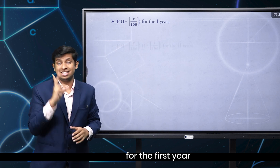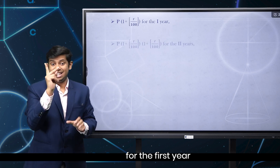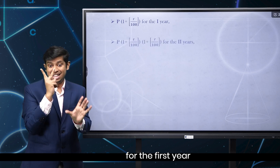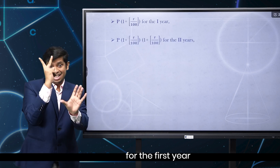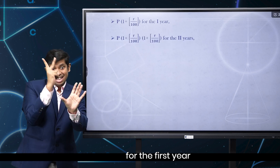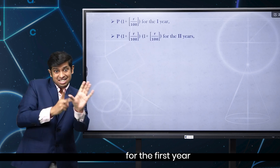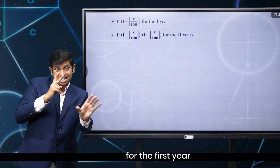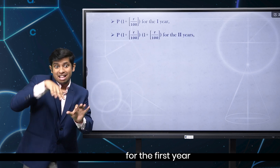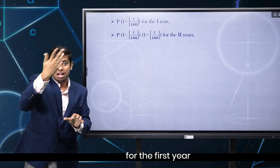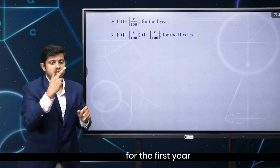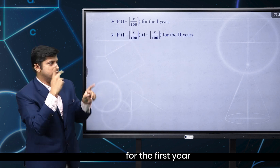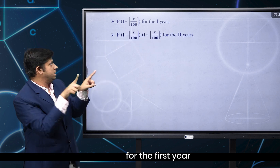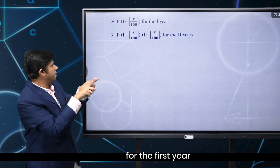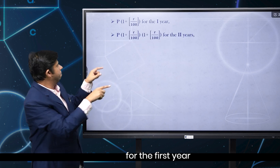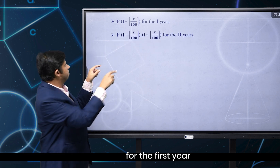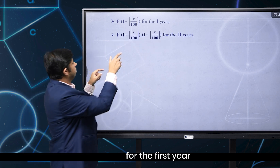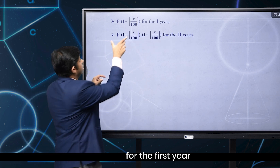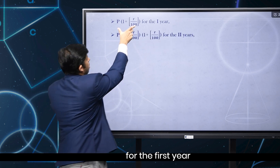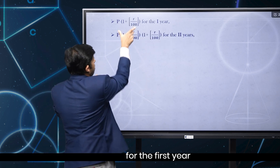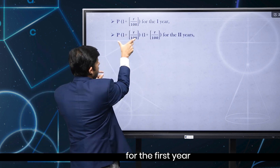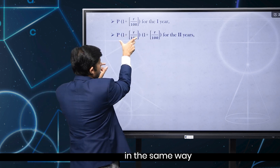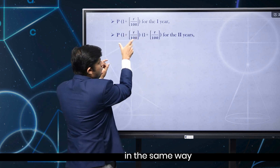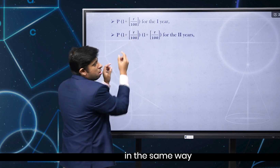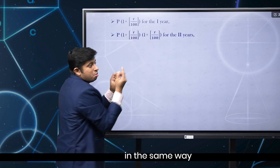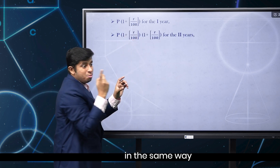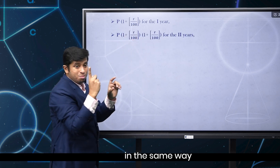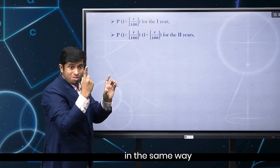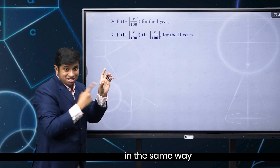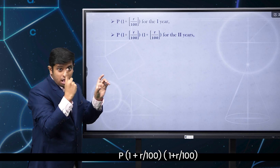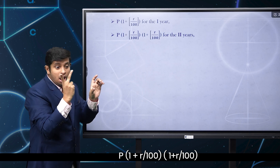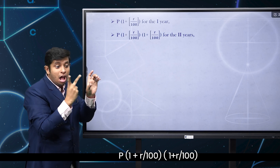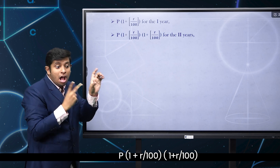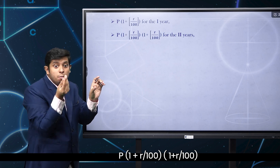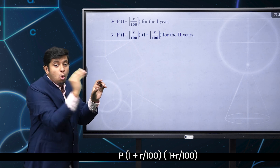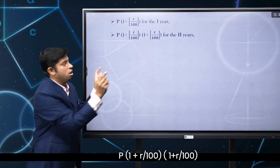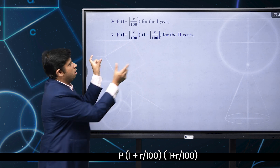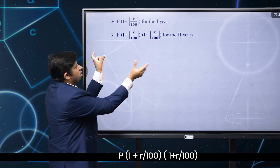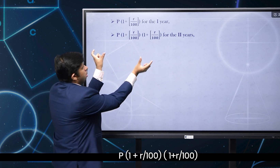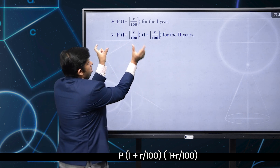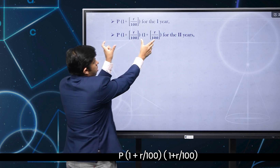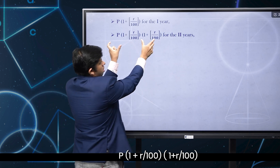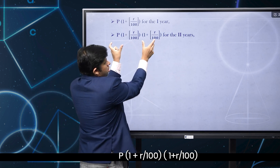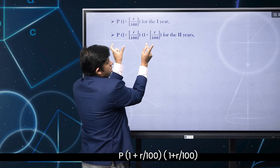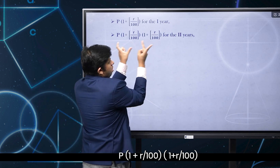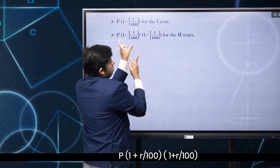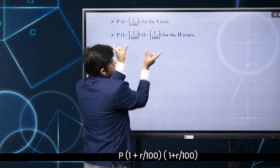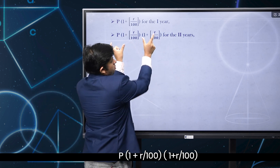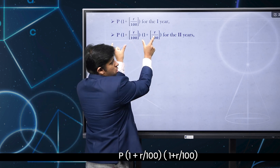In the same way, P of 1 plus R by 100, 1 plus R by 100 for the second year, for the 2